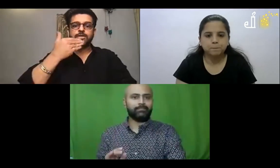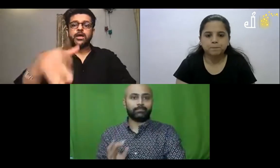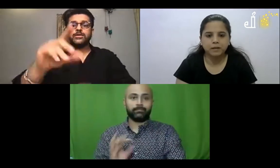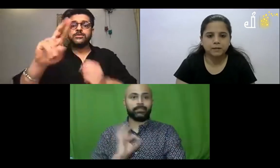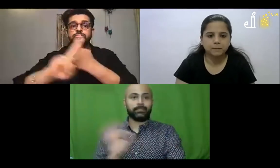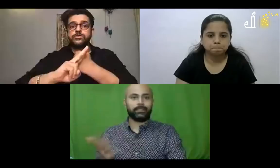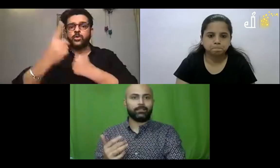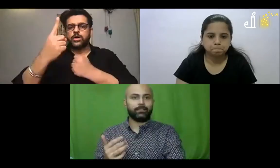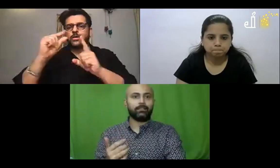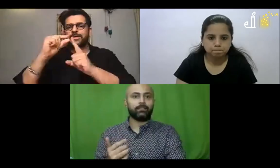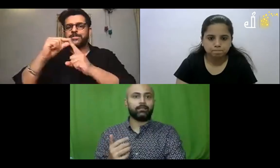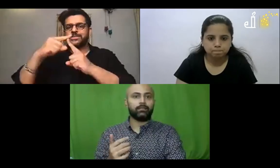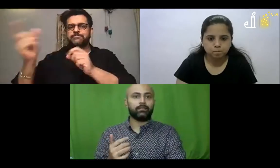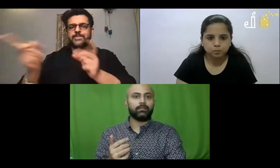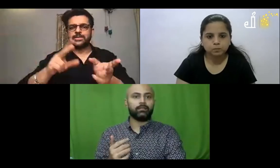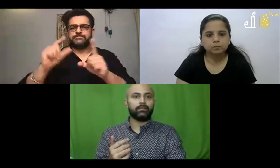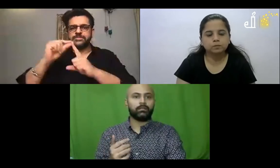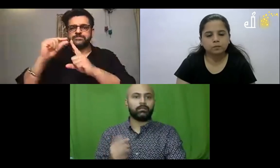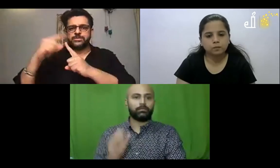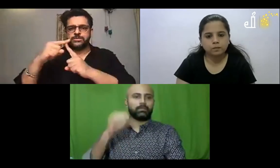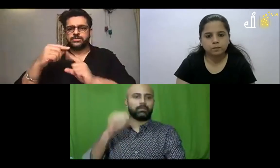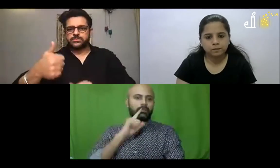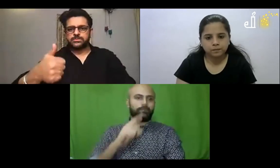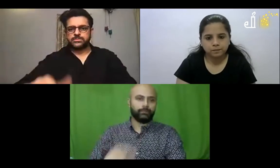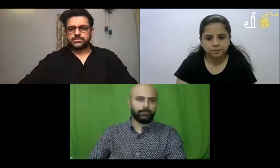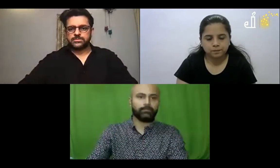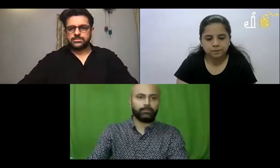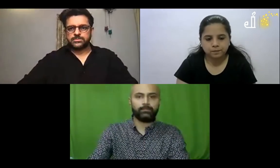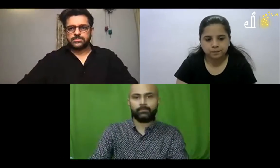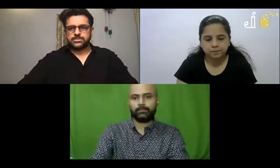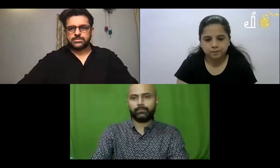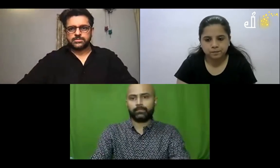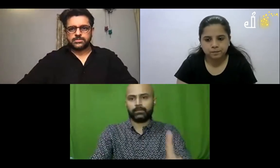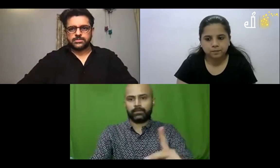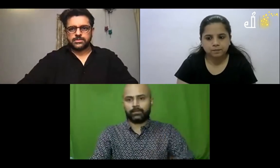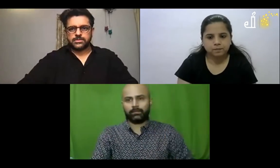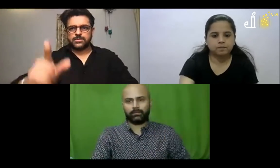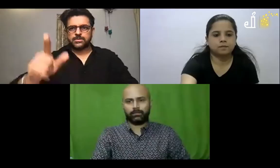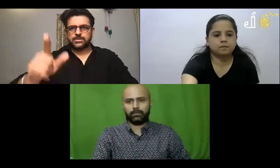Okay, great. Thank you. Tushar, can you please bring the PPT back?